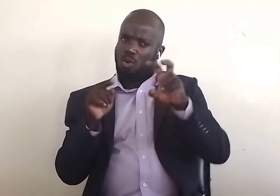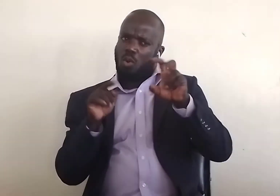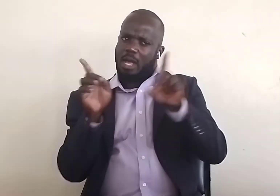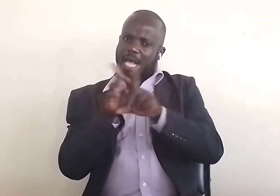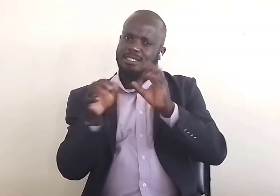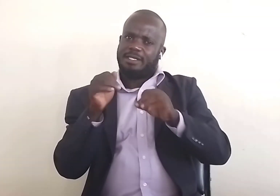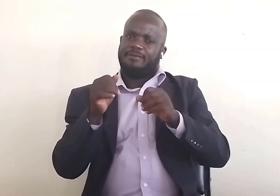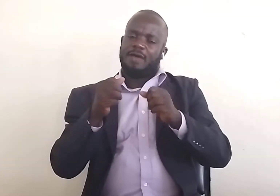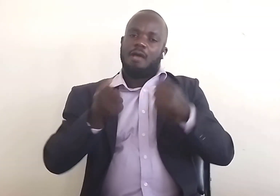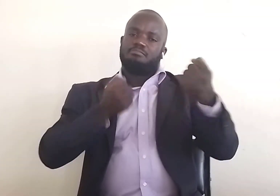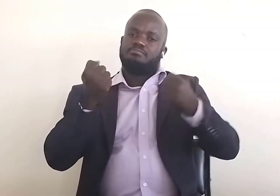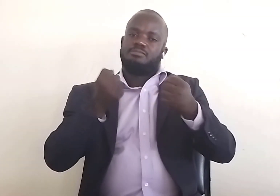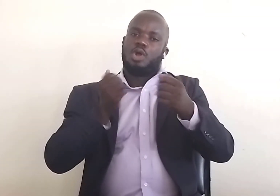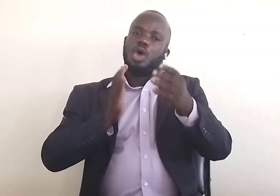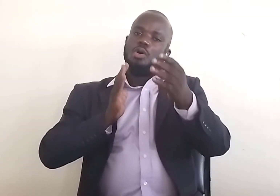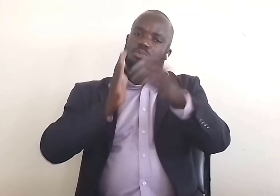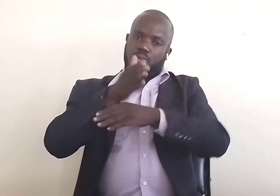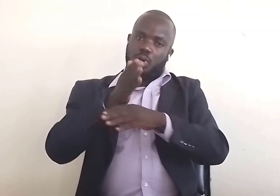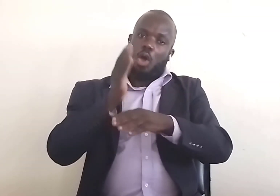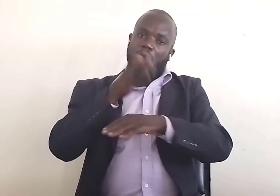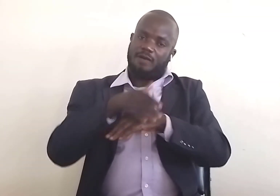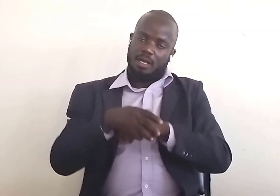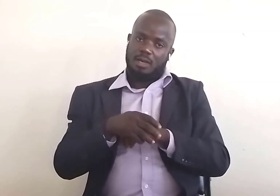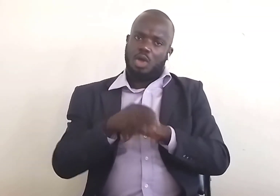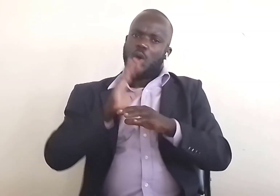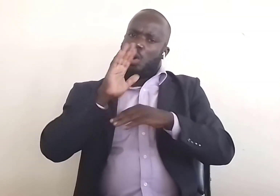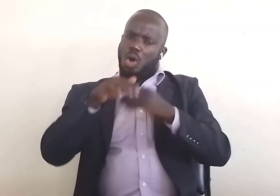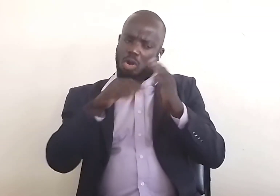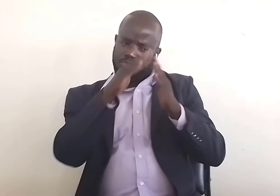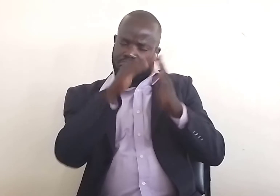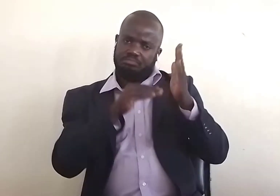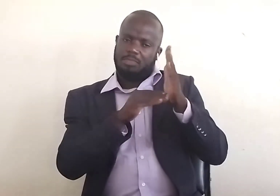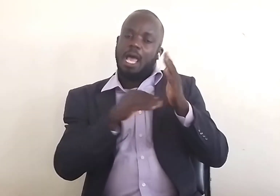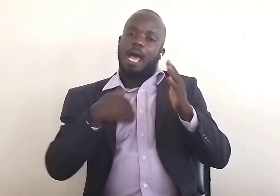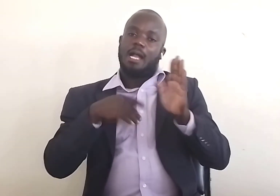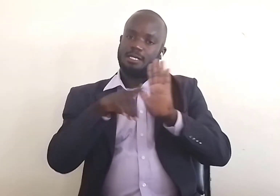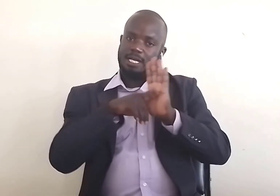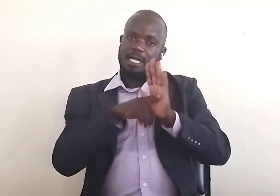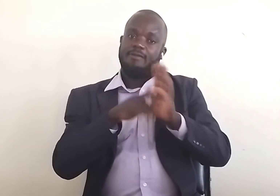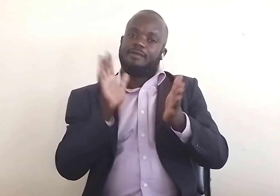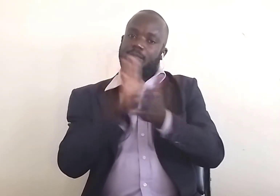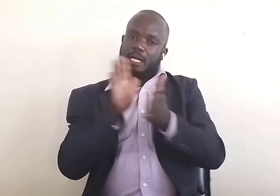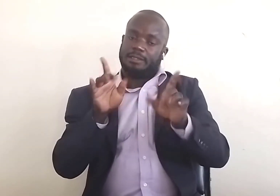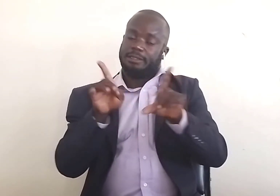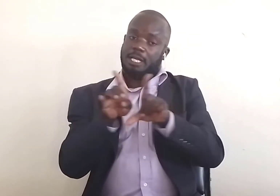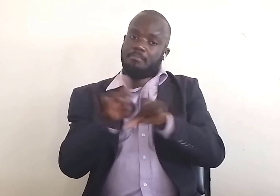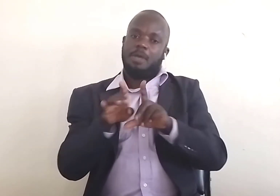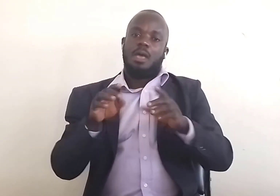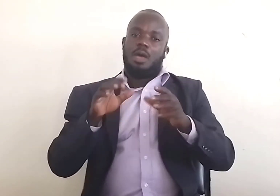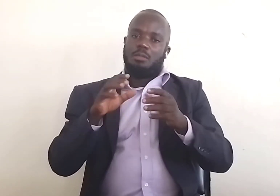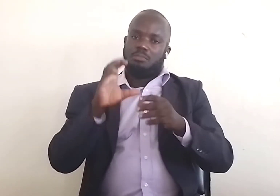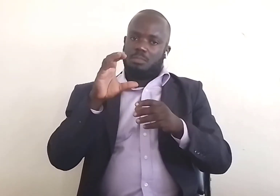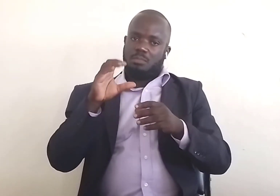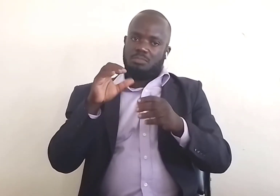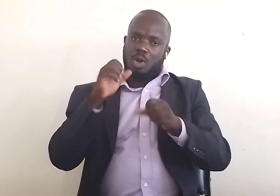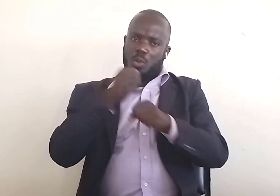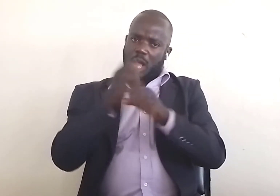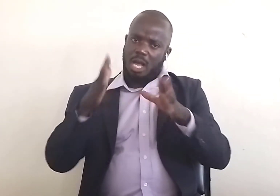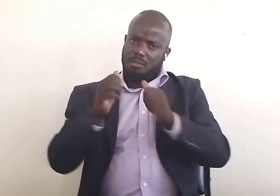truck." All of these attention grabbers had a negative impact on how coworkers viewed them. The intriguing side